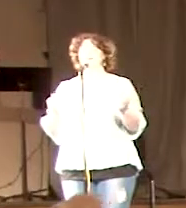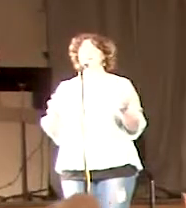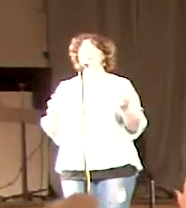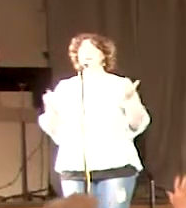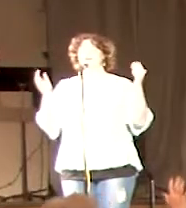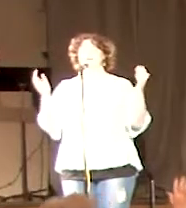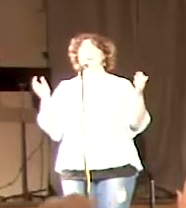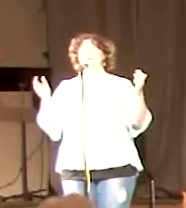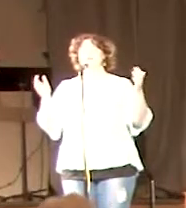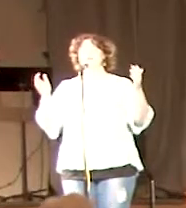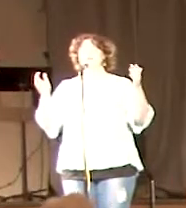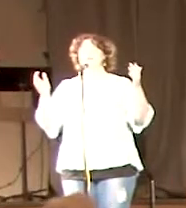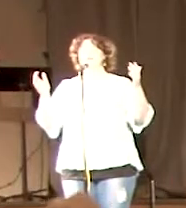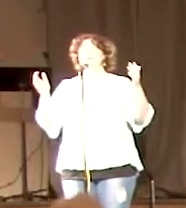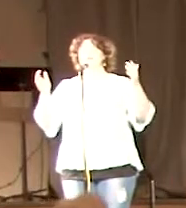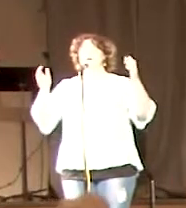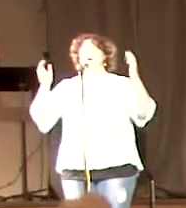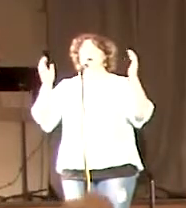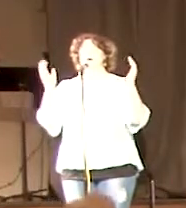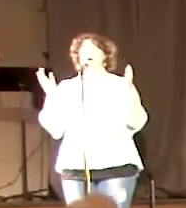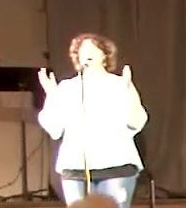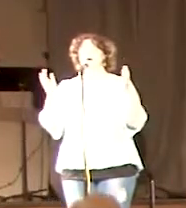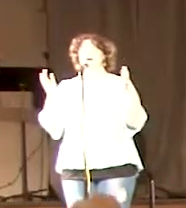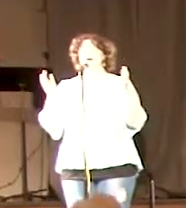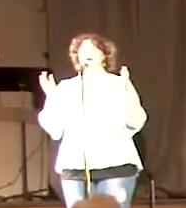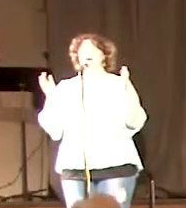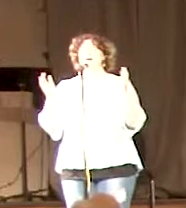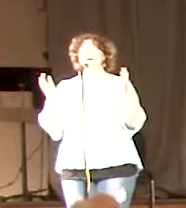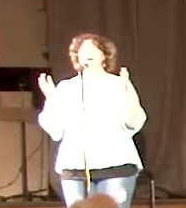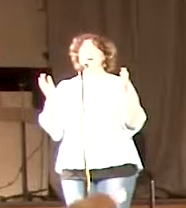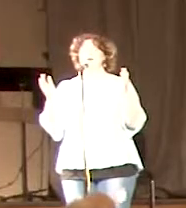good, good. Oh,